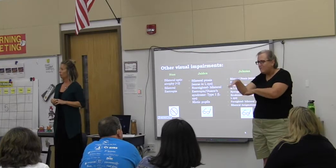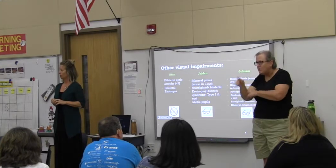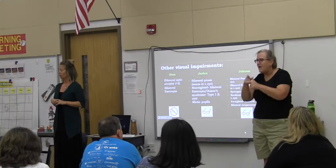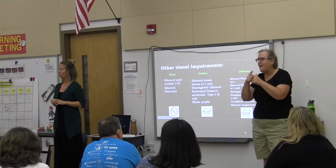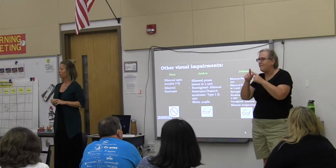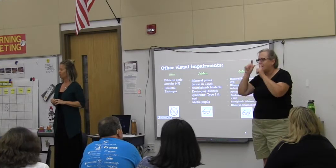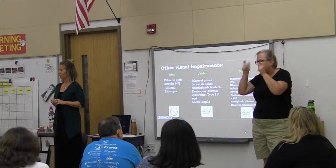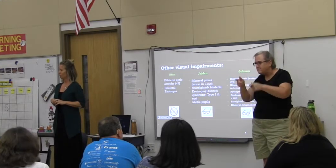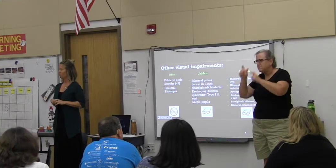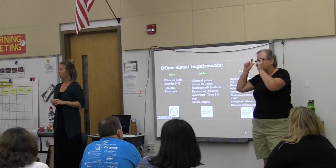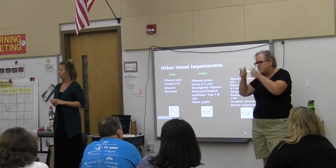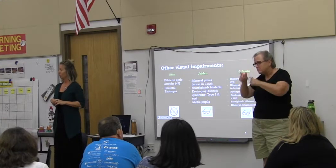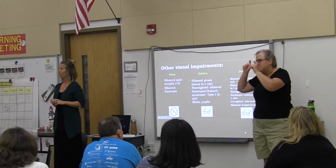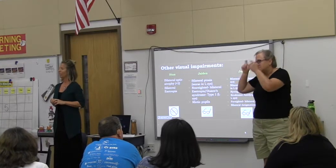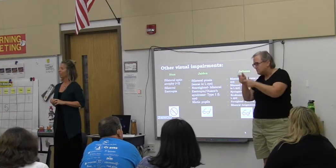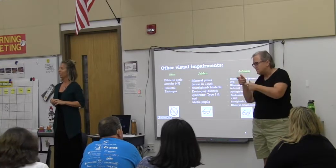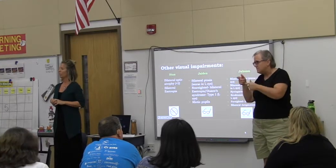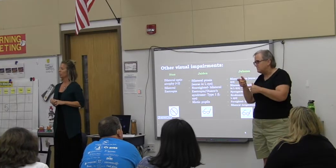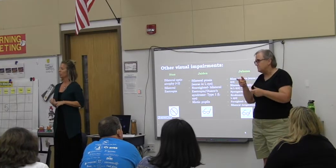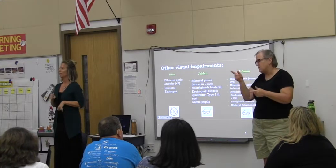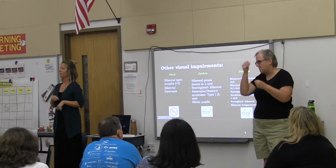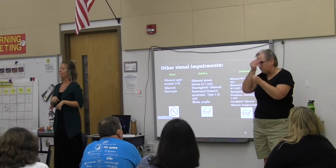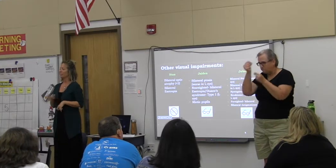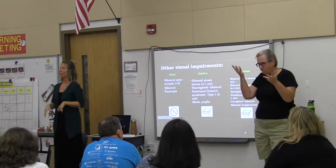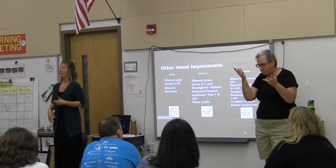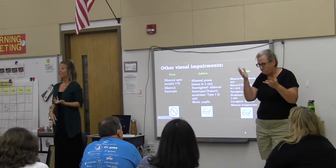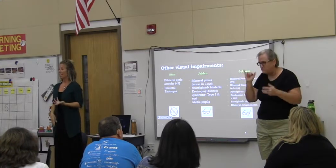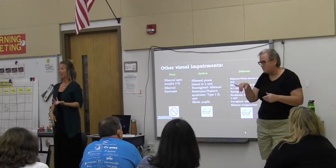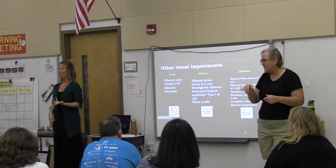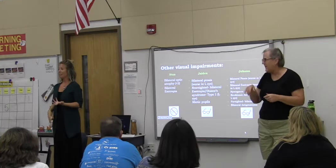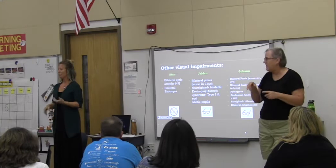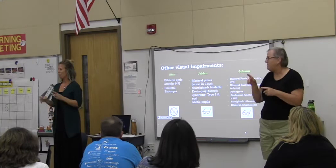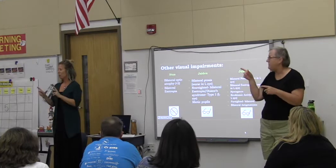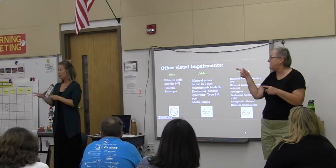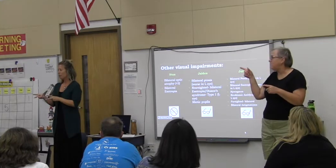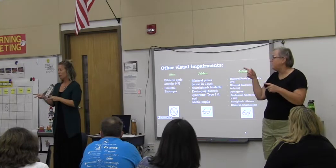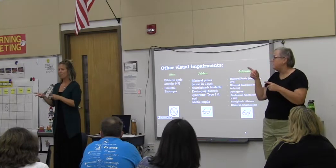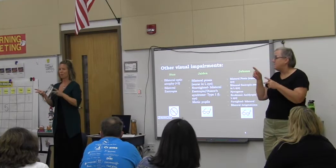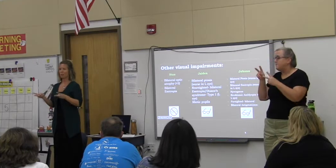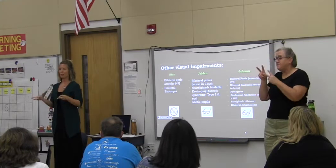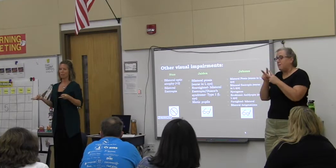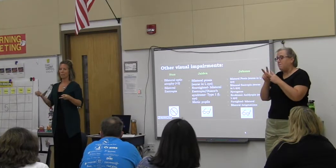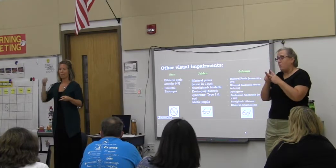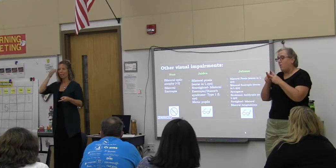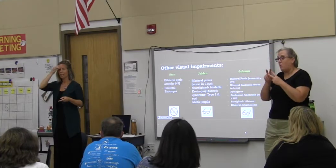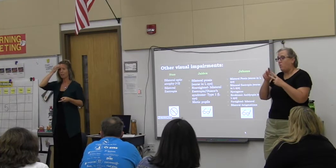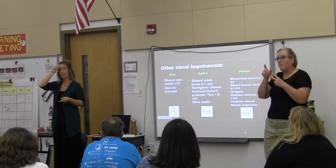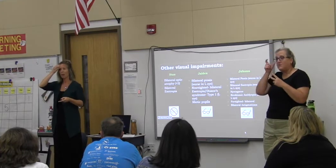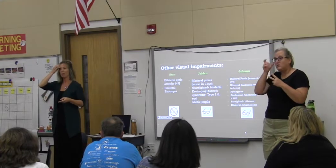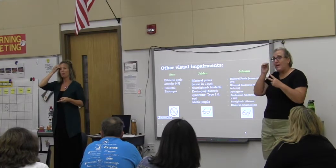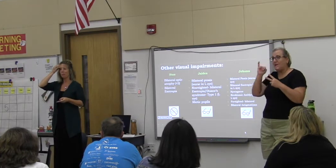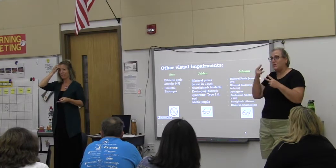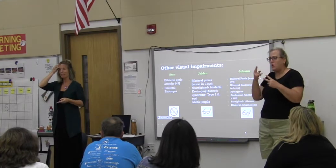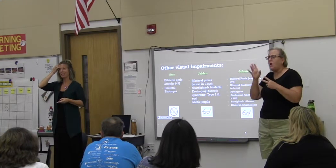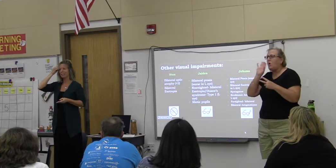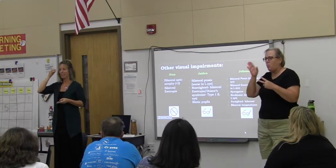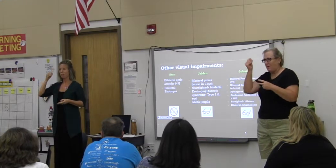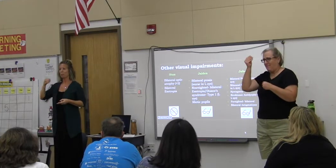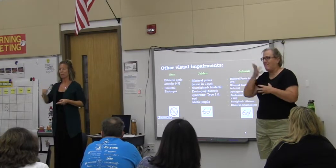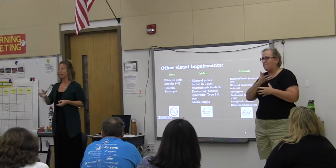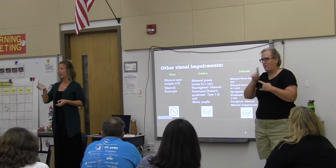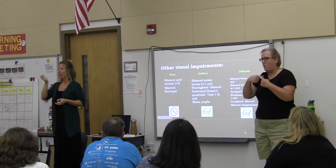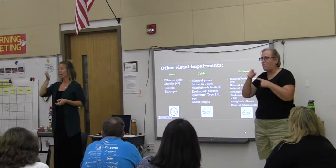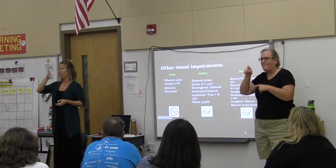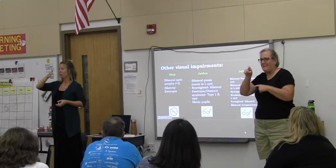needs more breaks in the afternoon, so. I got it. That's it. Yeah, and both of these guys are really good about letting you know when they